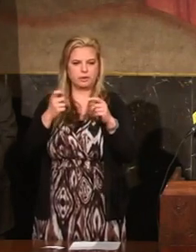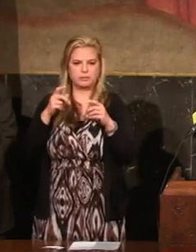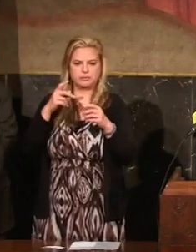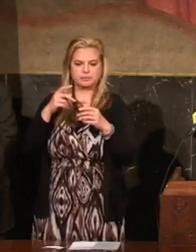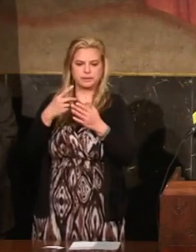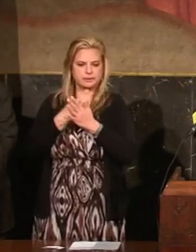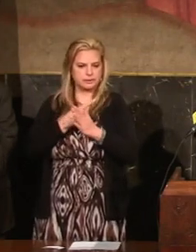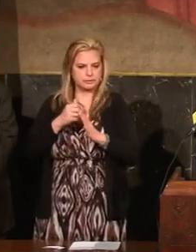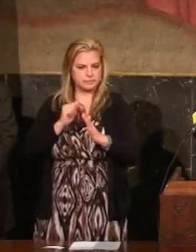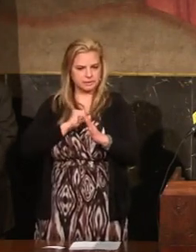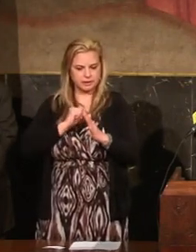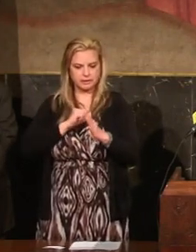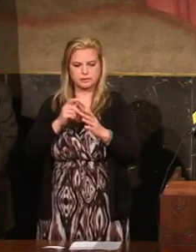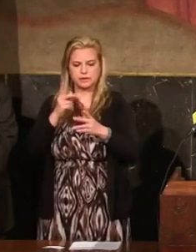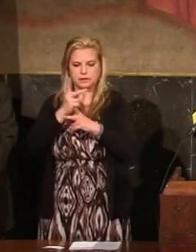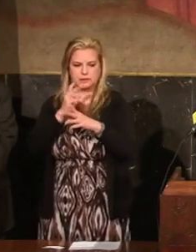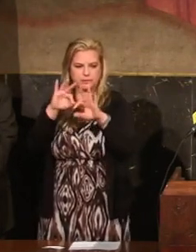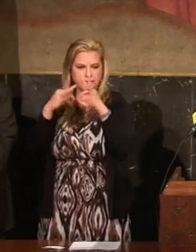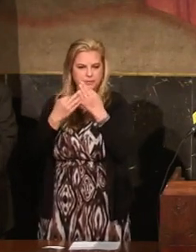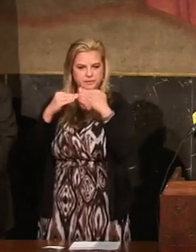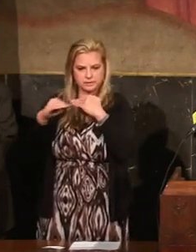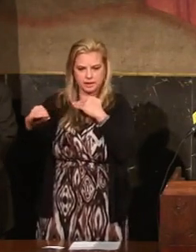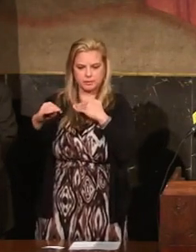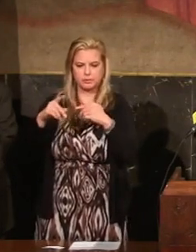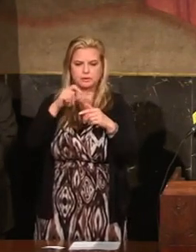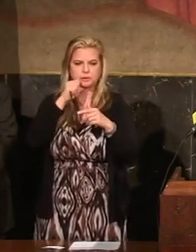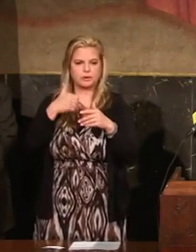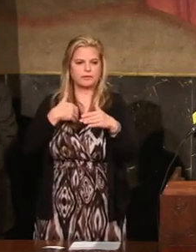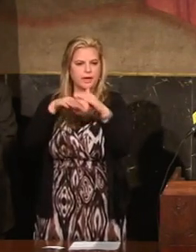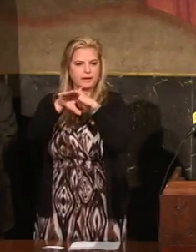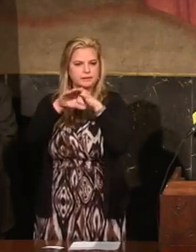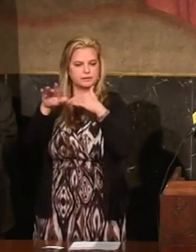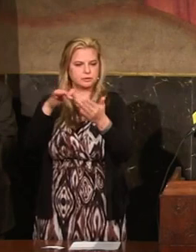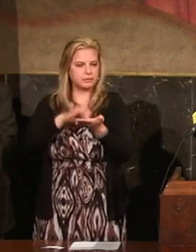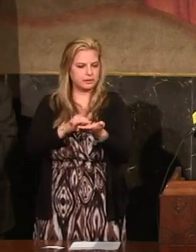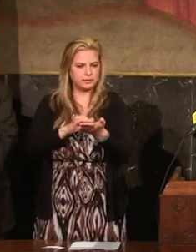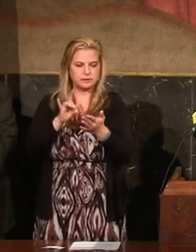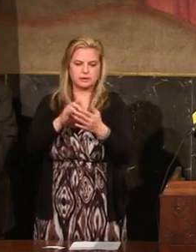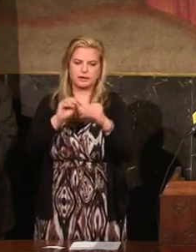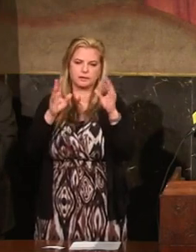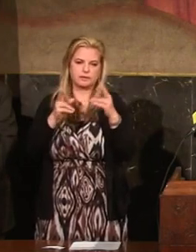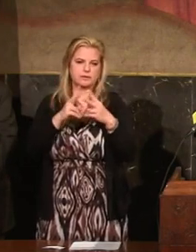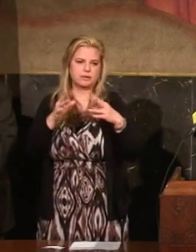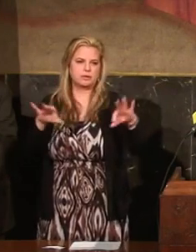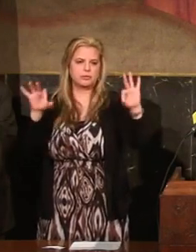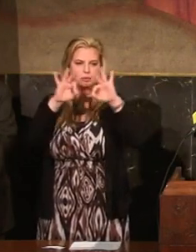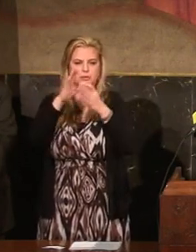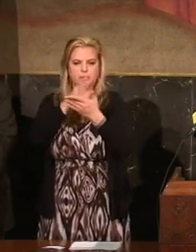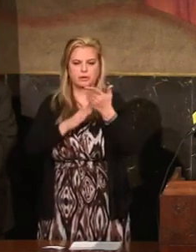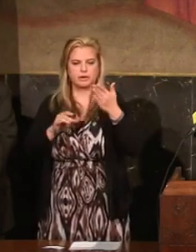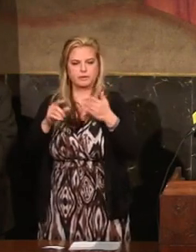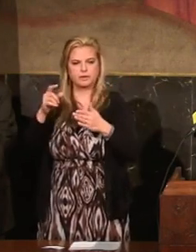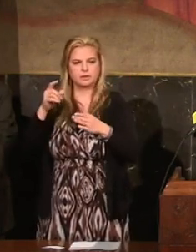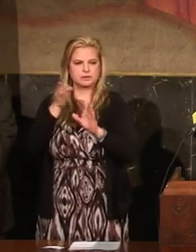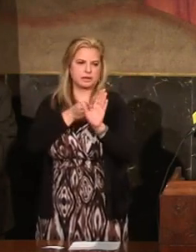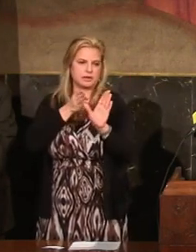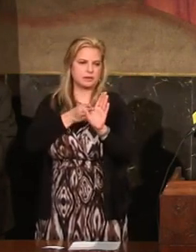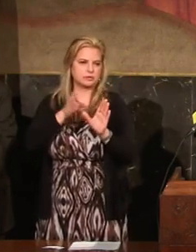keep individuals and families stable. So not having access to medications is obviously a very important component of psychiatric